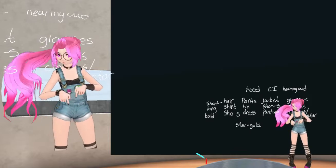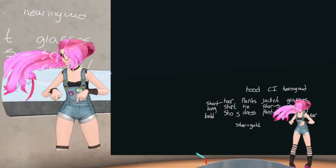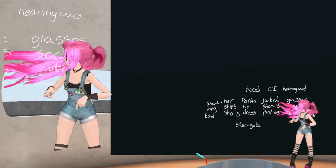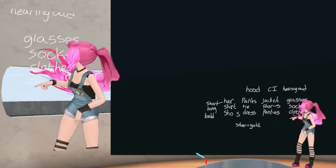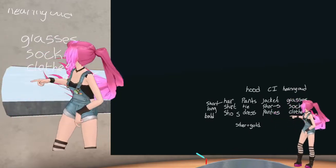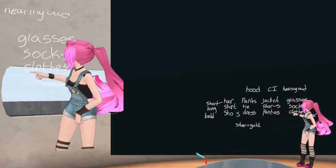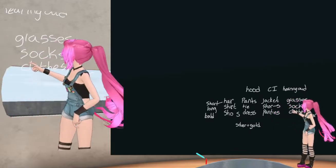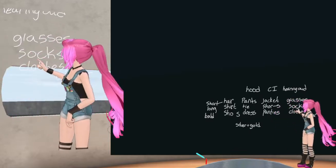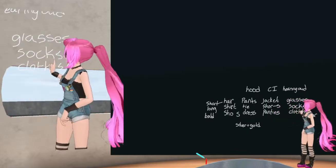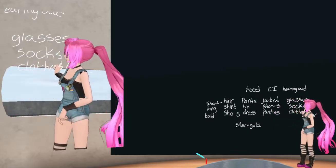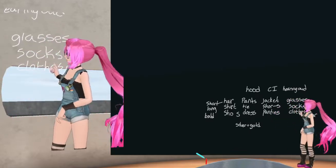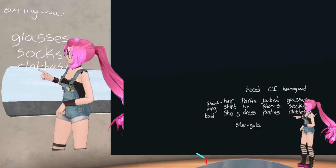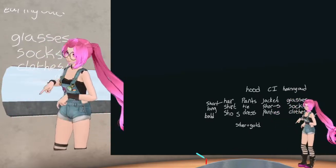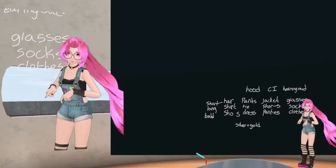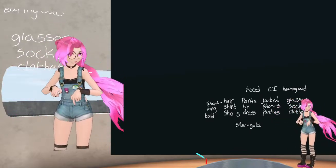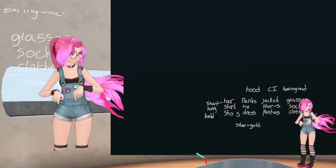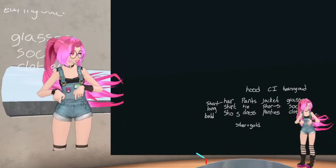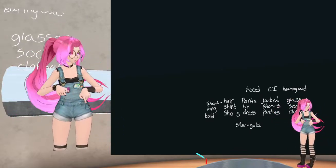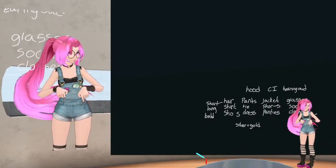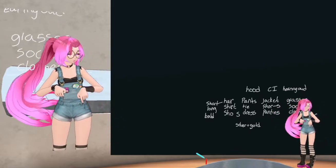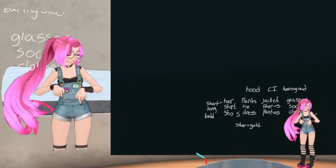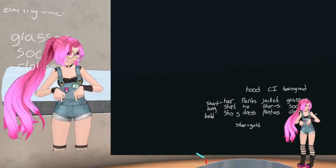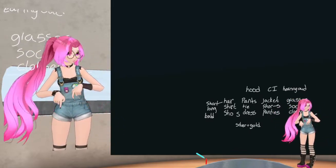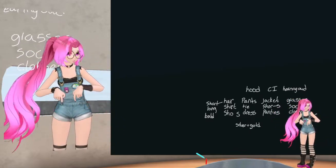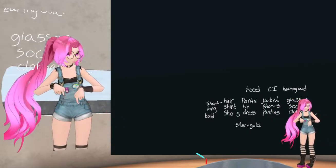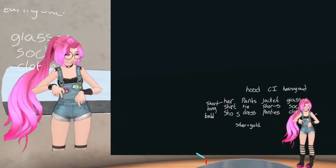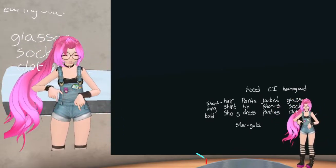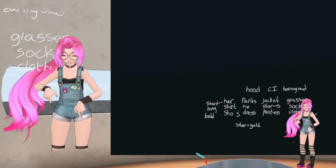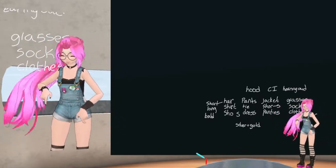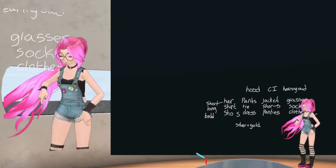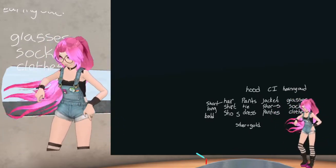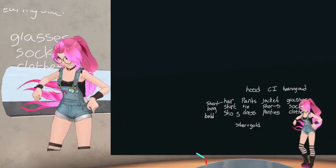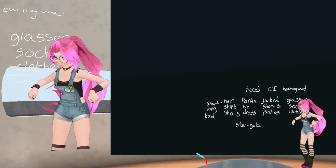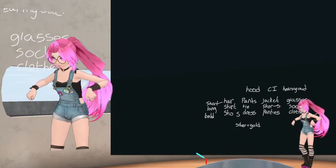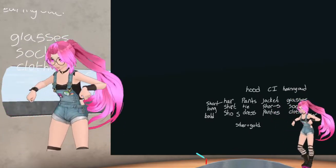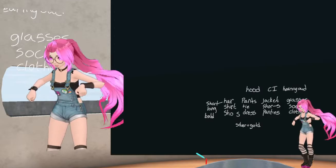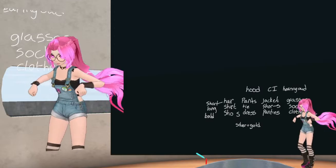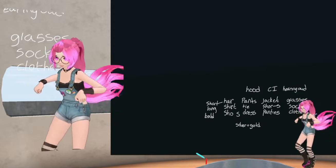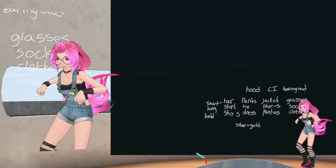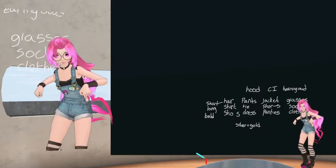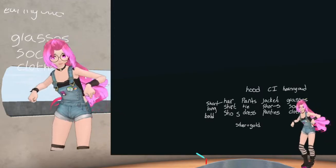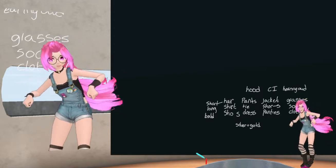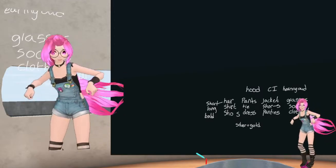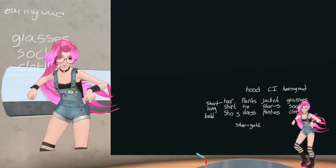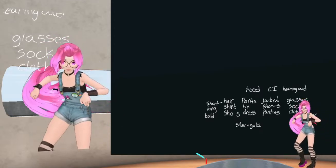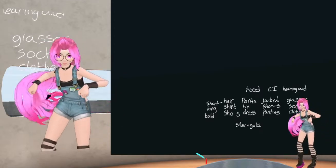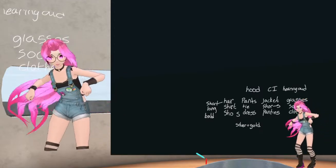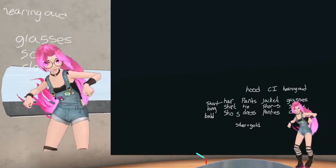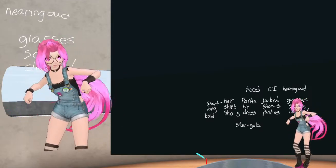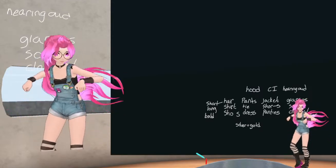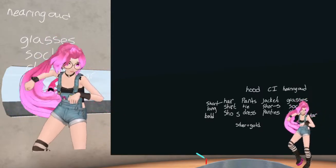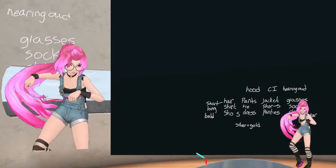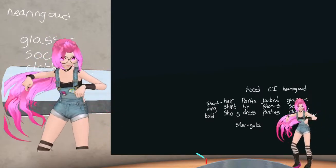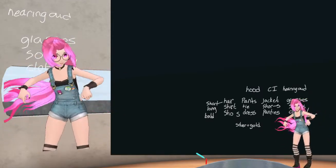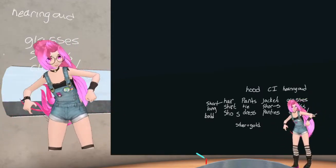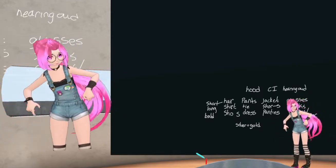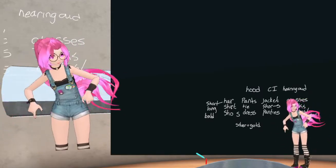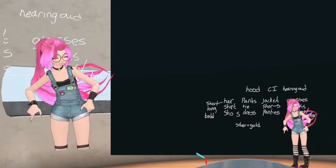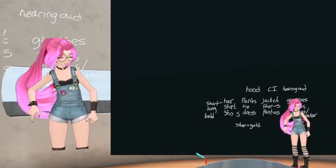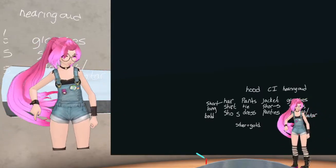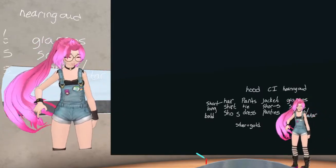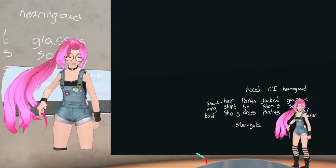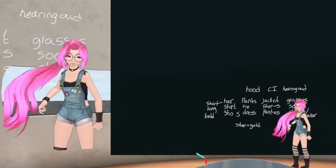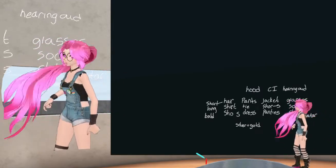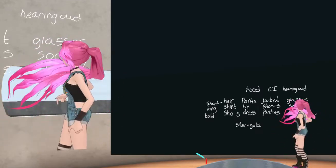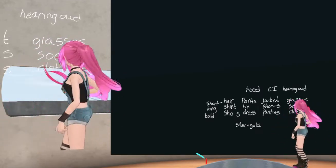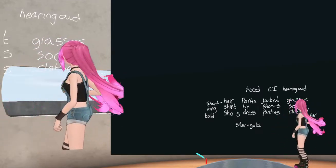Socks. Socks. Yeah, socks. Or it's kind of like somebody like steppy, steppy, steppy, steppy, steppy in